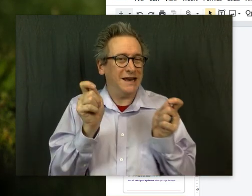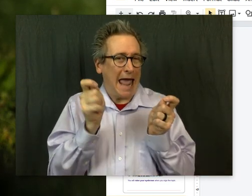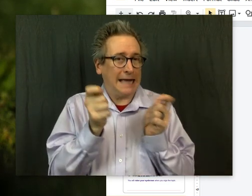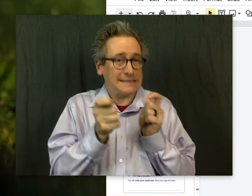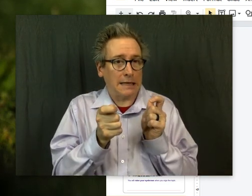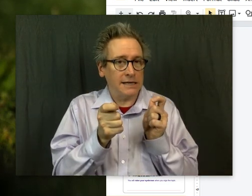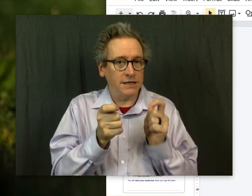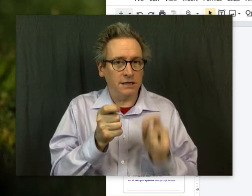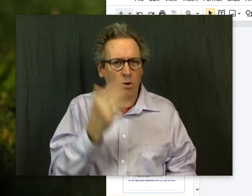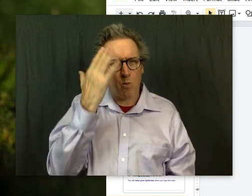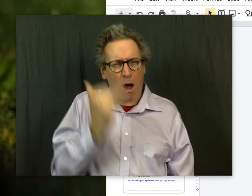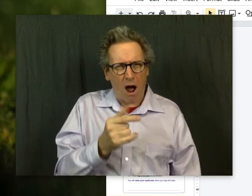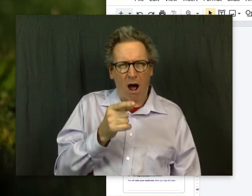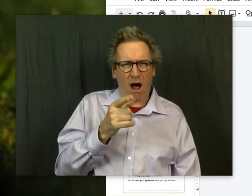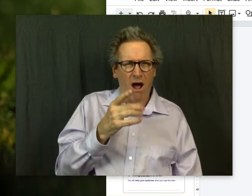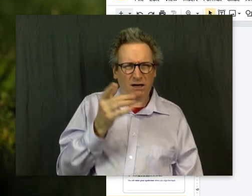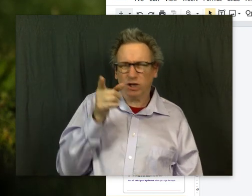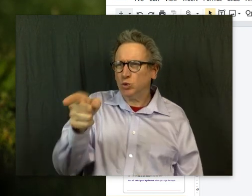can ASLize it.